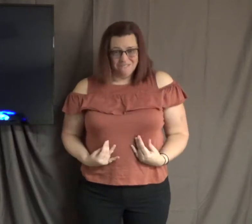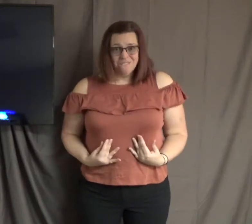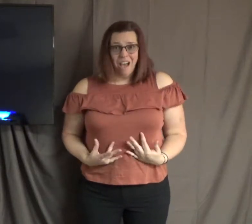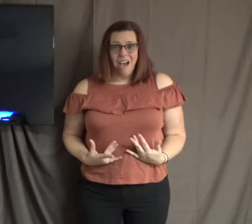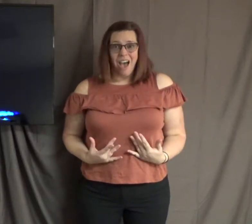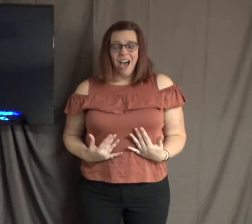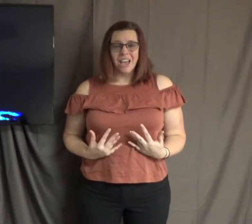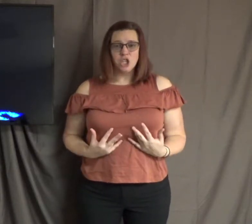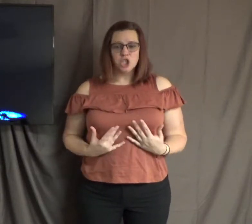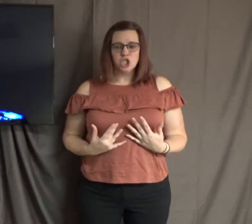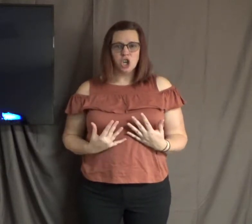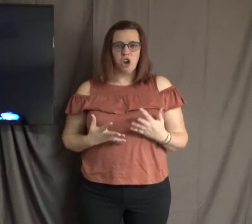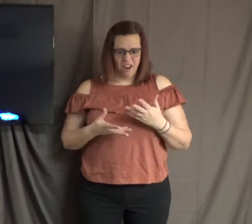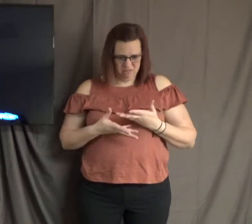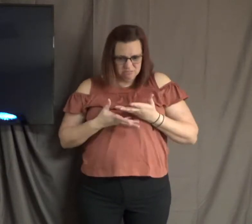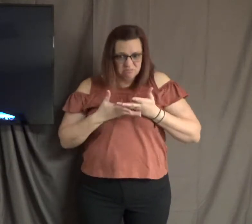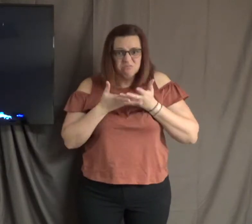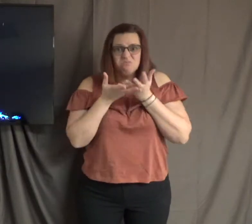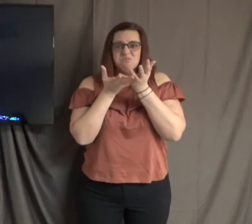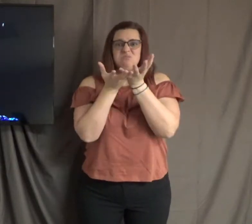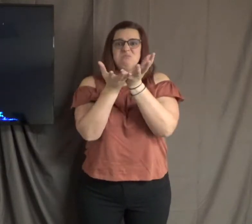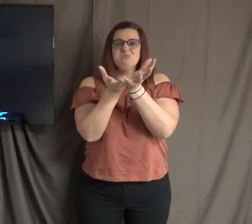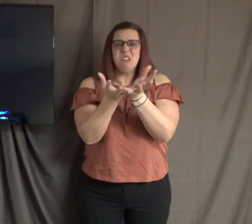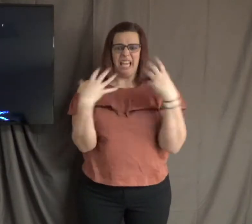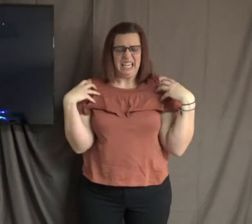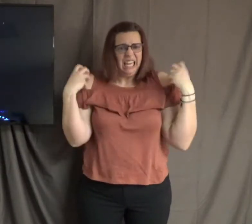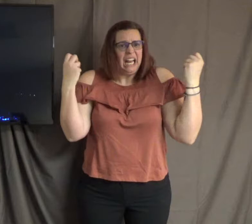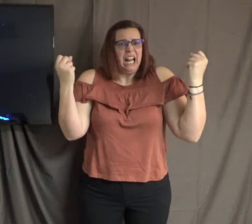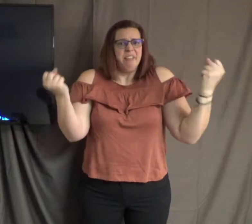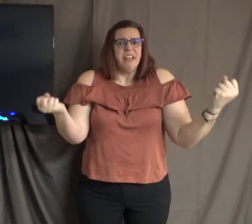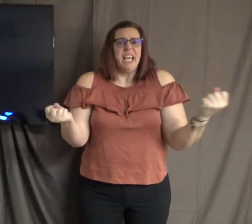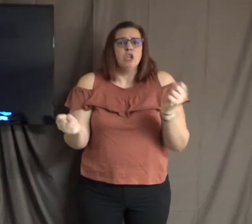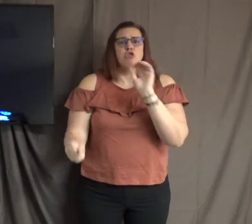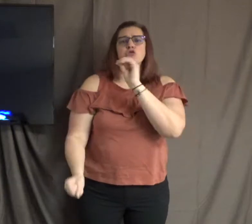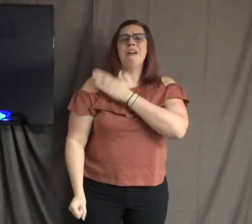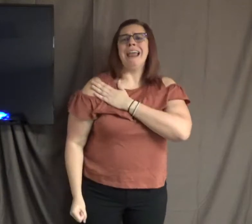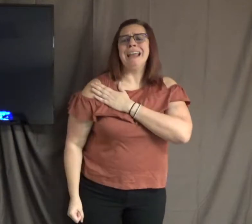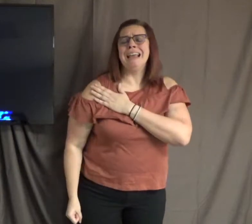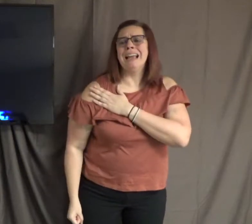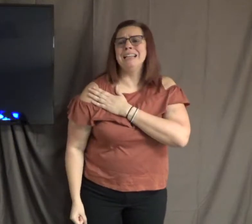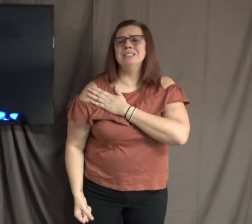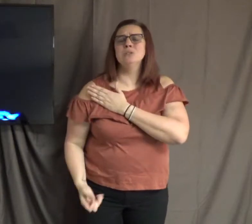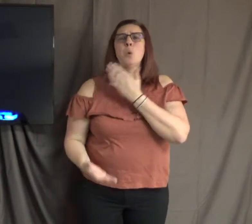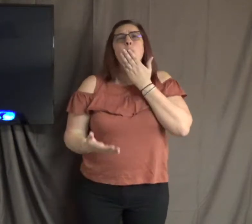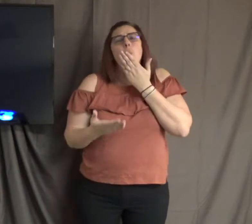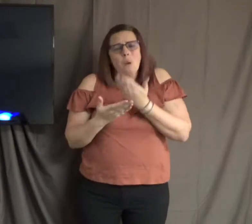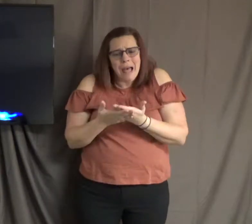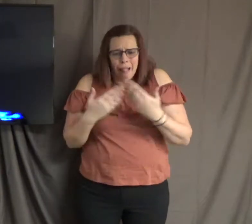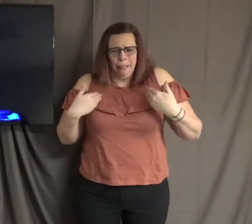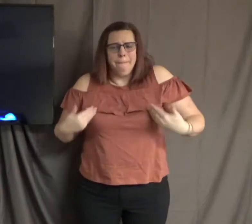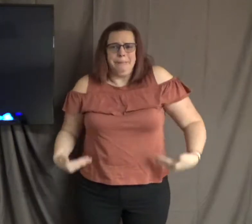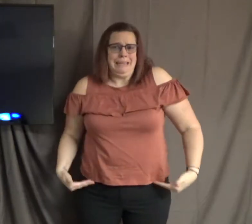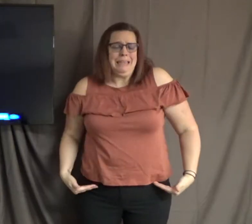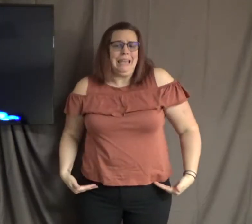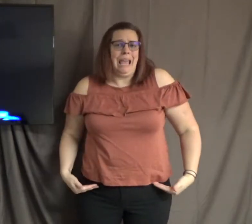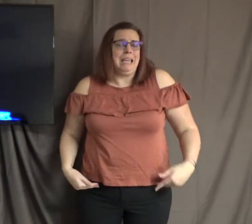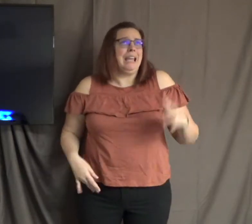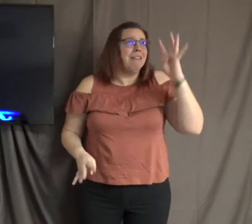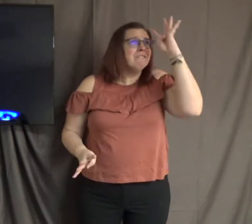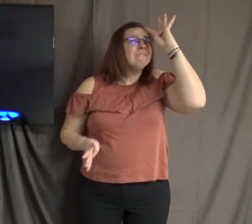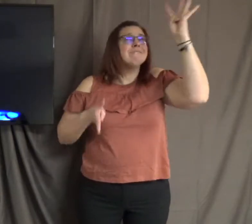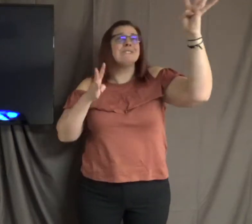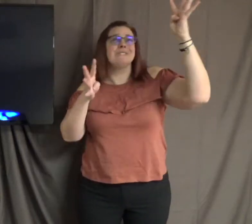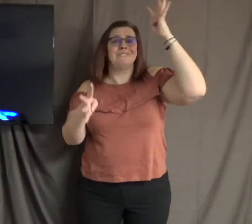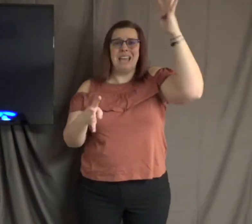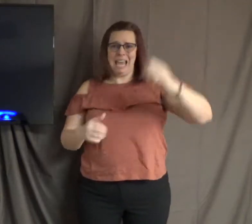it gives birth to greater healing, grace, well-being, inspiration, and creativity in our lives. It sets